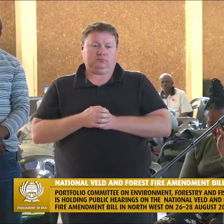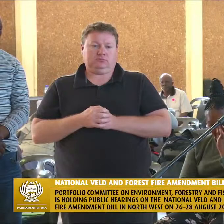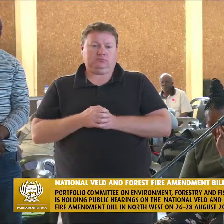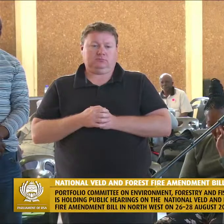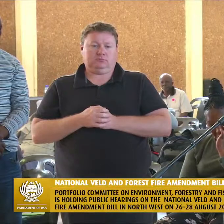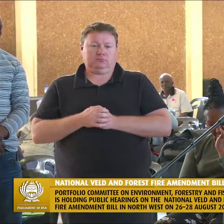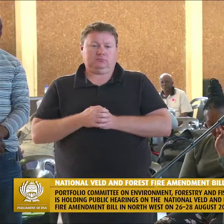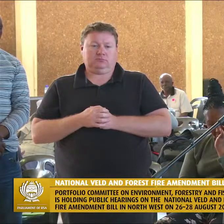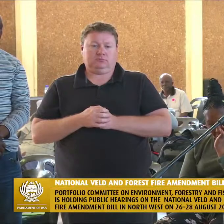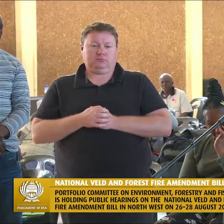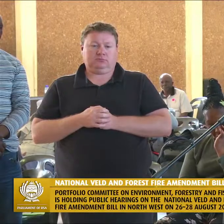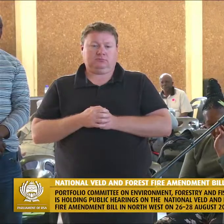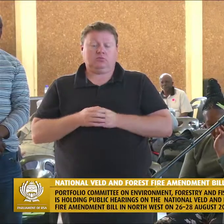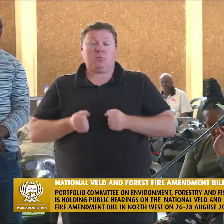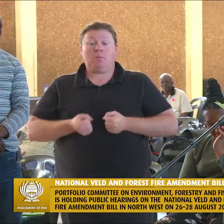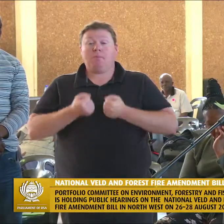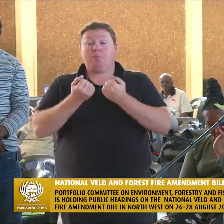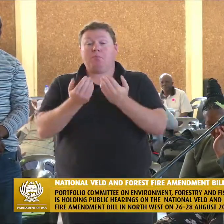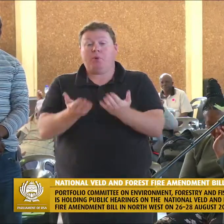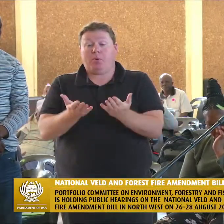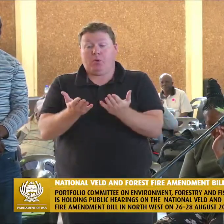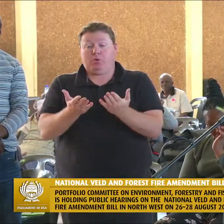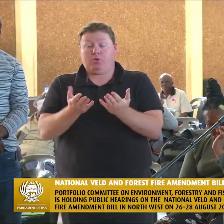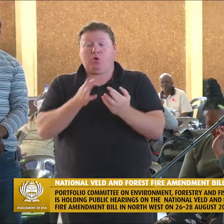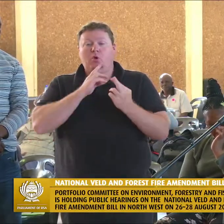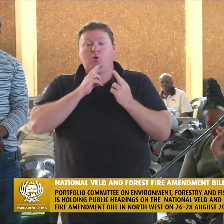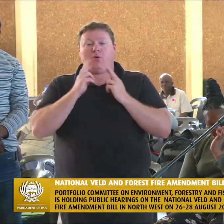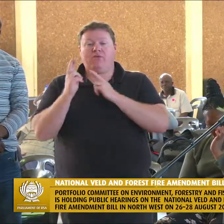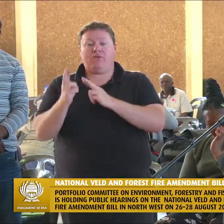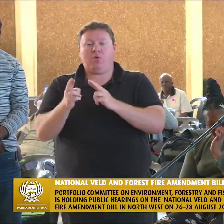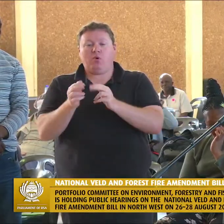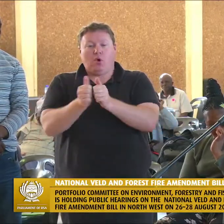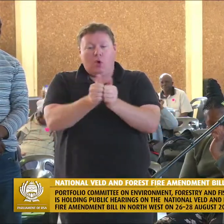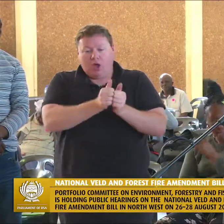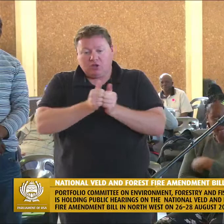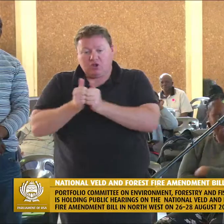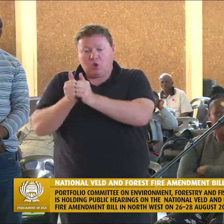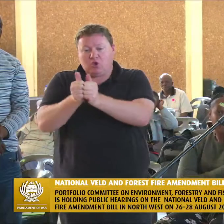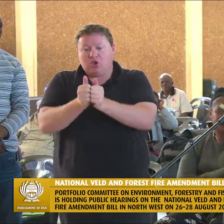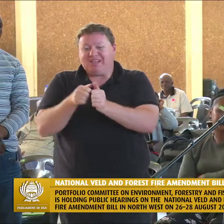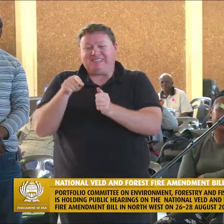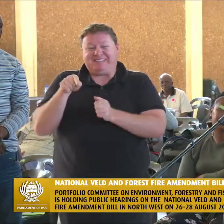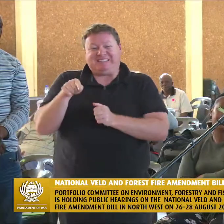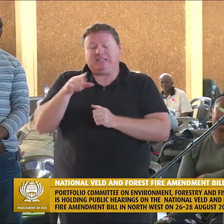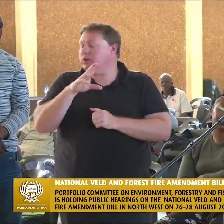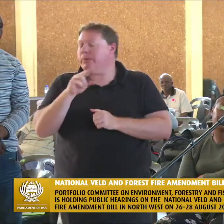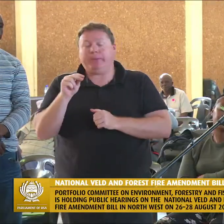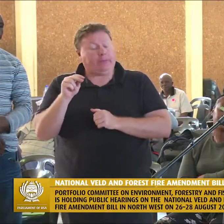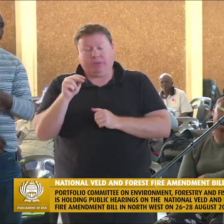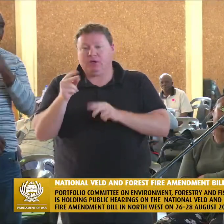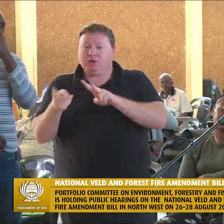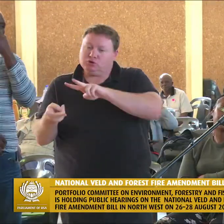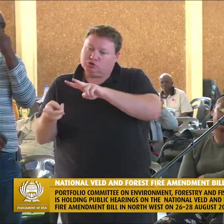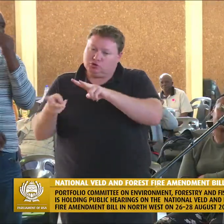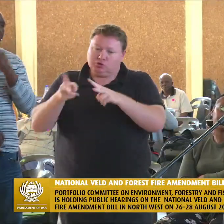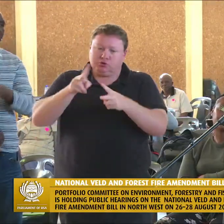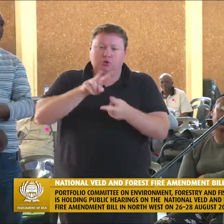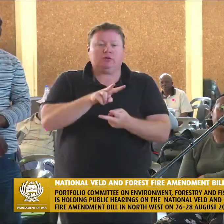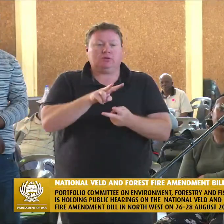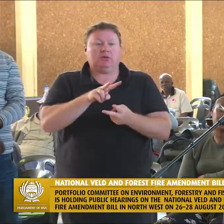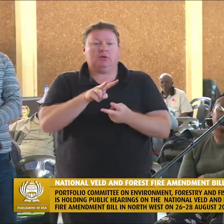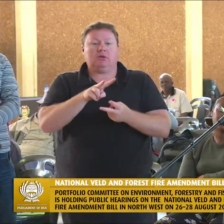we want to propose that instead of referring to them as associations but that we rather amend them to be fire